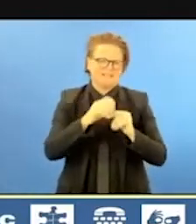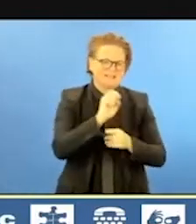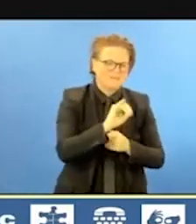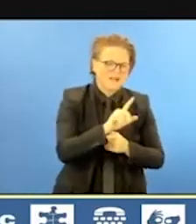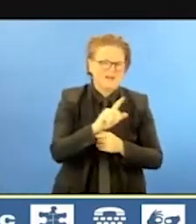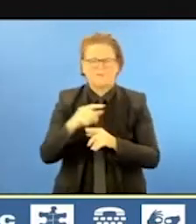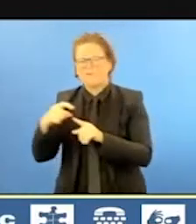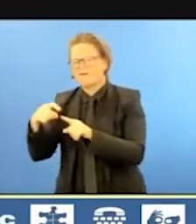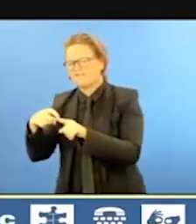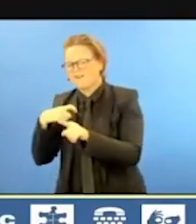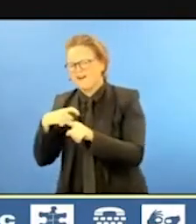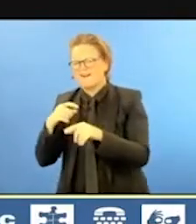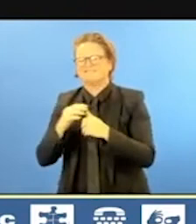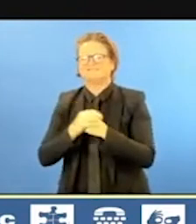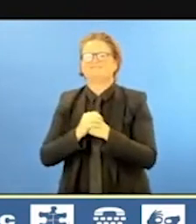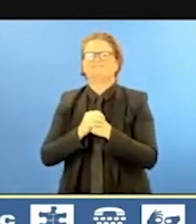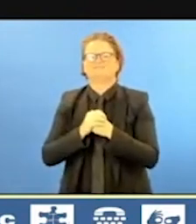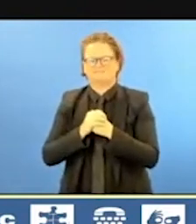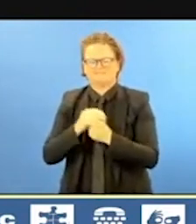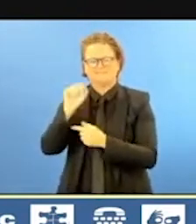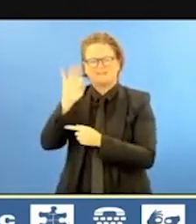mod@sfgov.org or